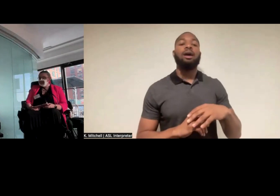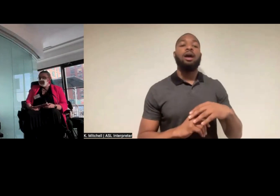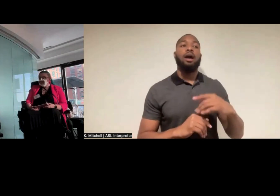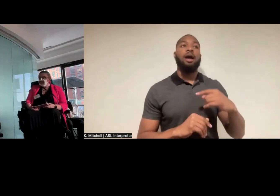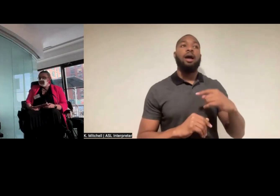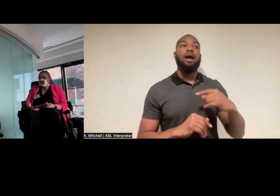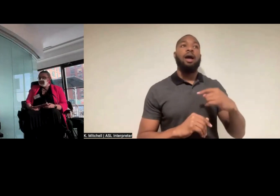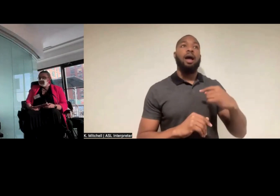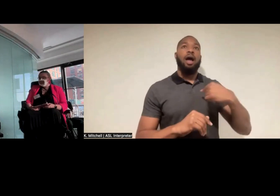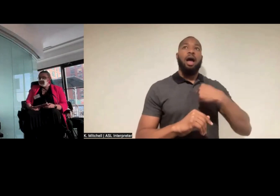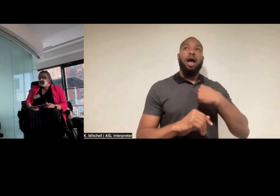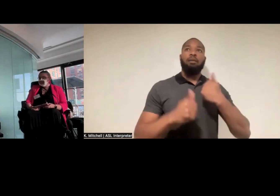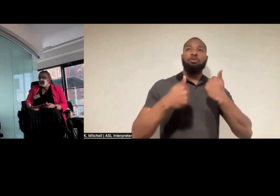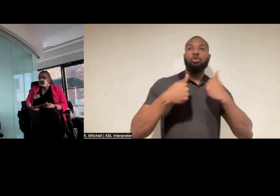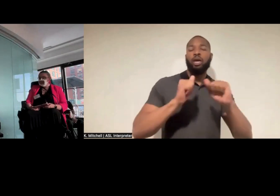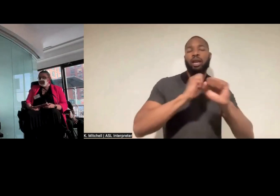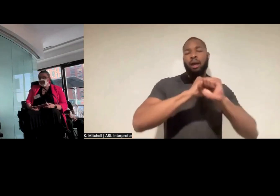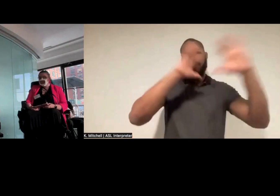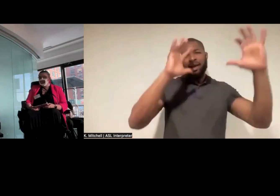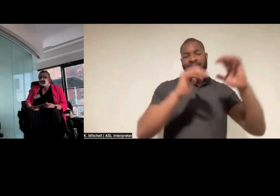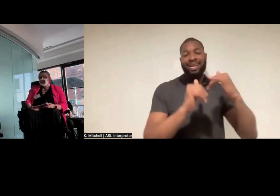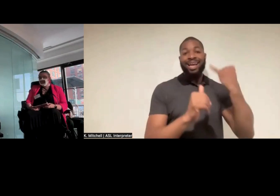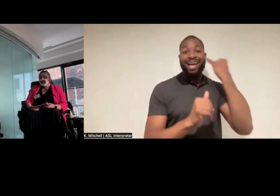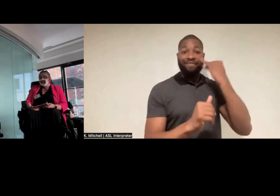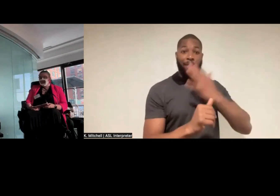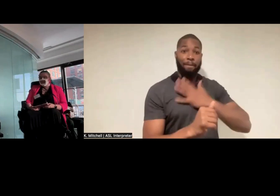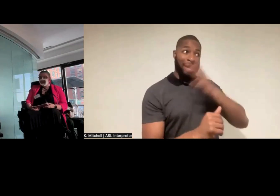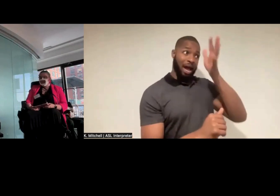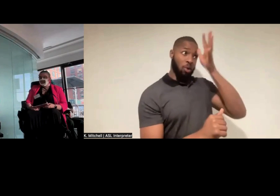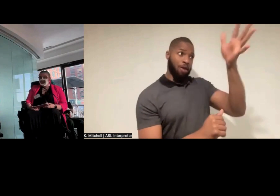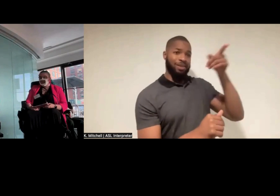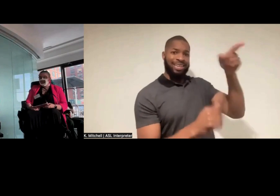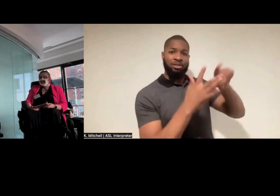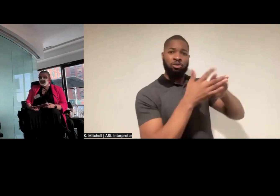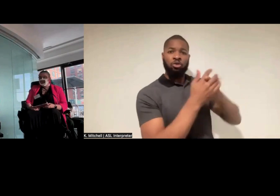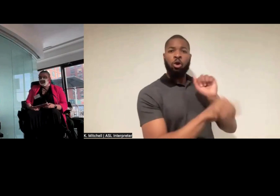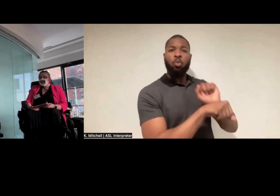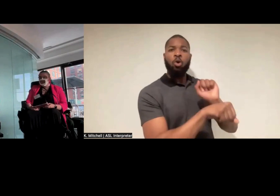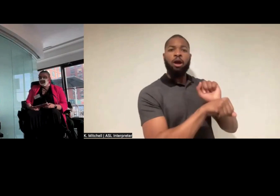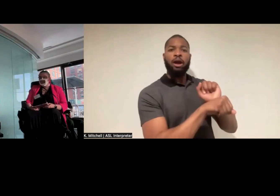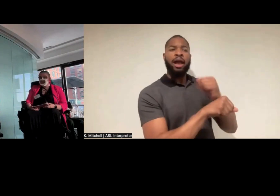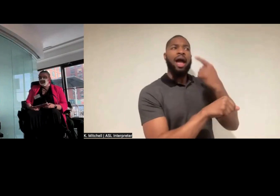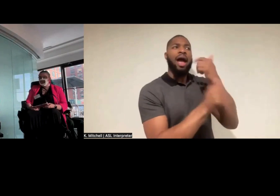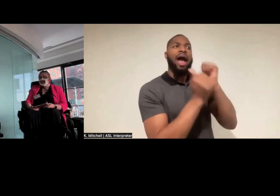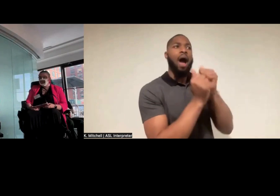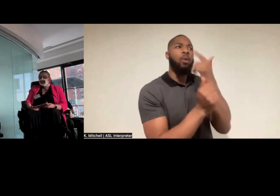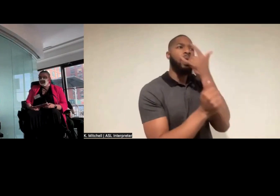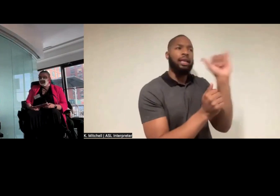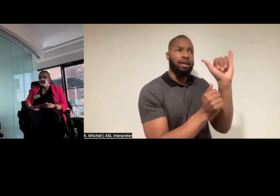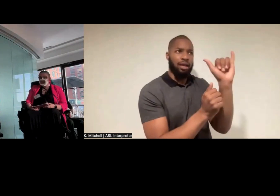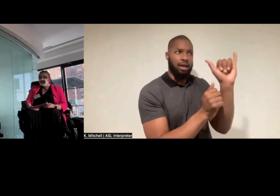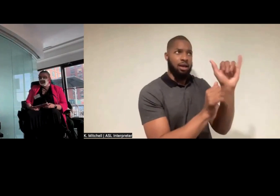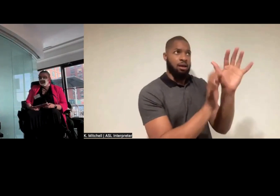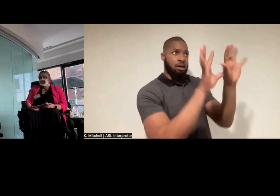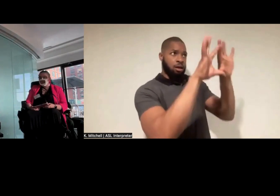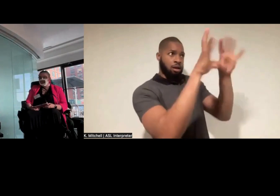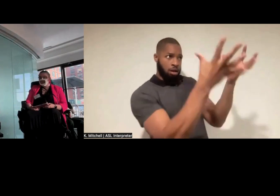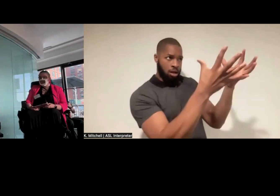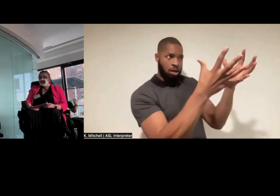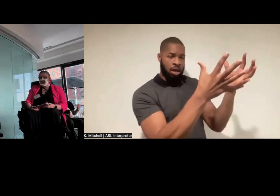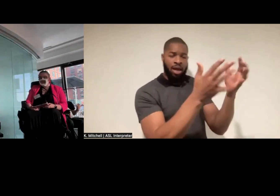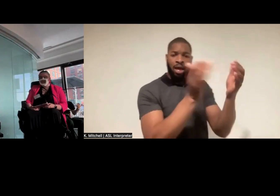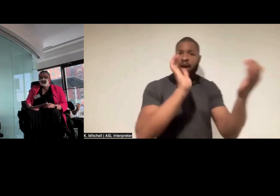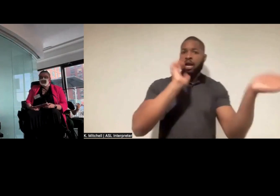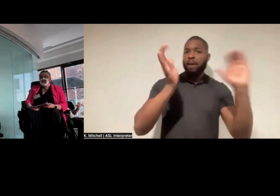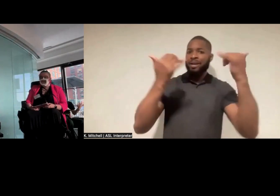like when my grandfather started working and what the workplace environment looks like now, it's not